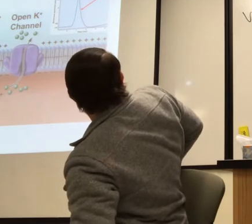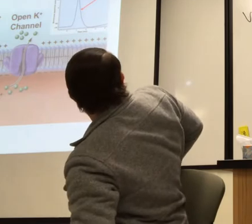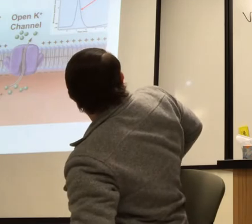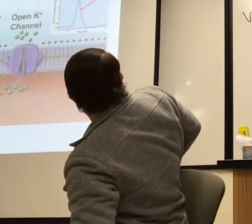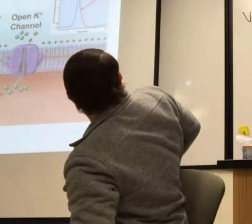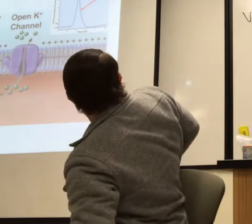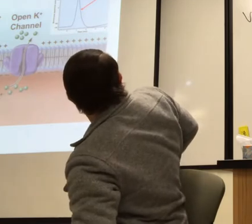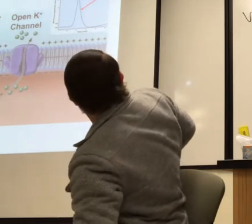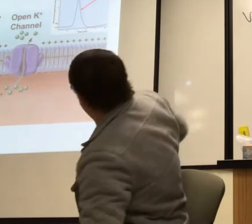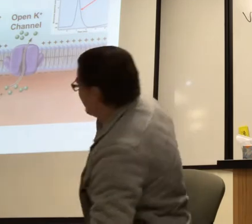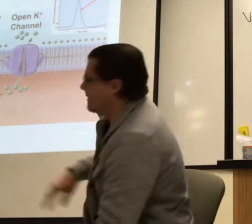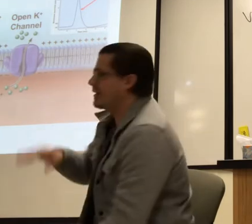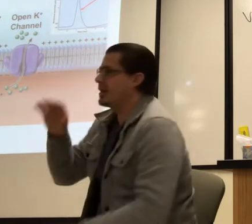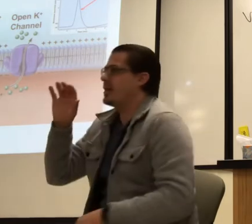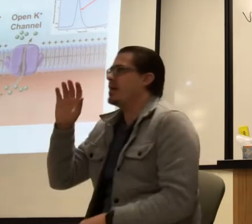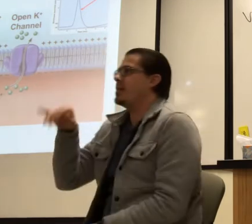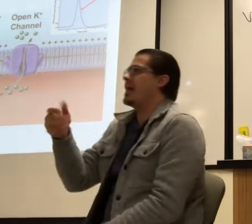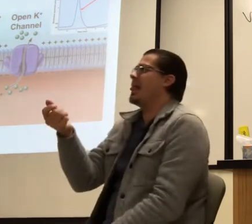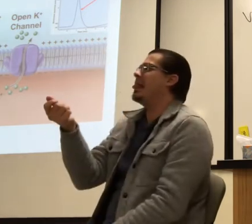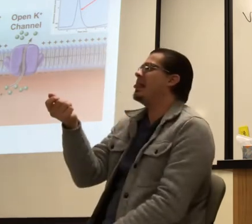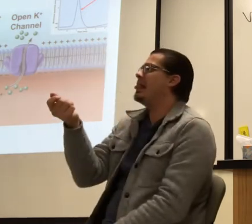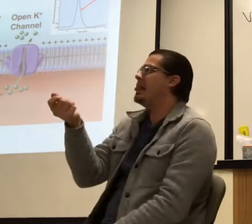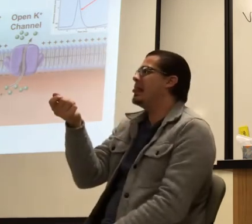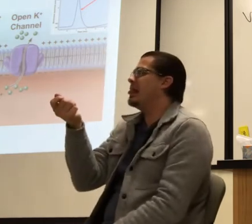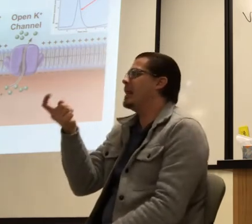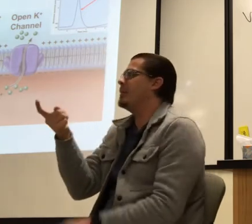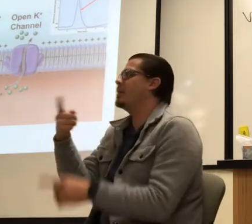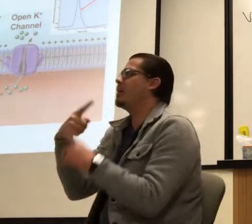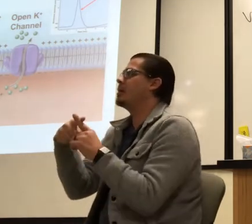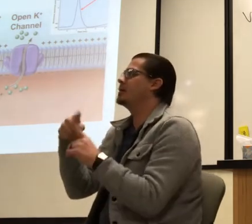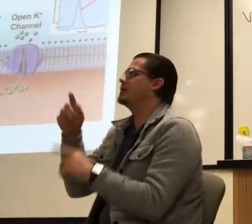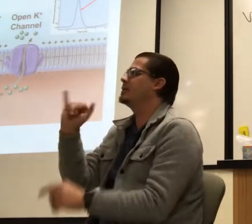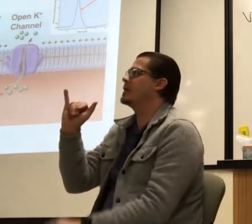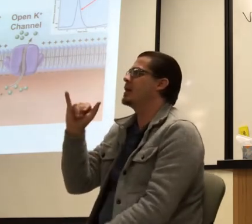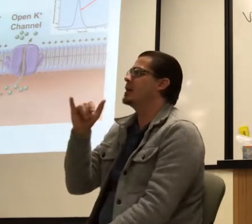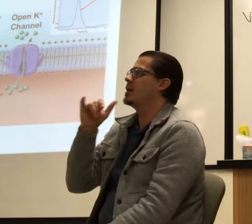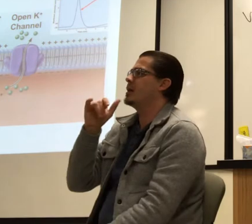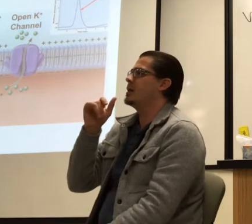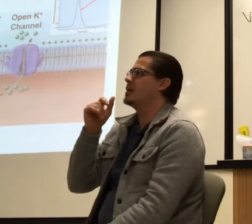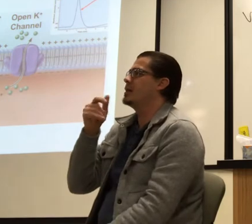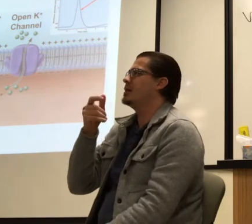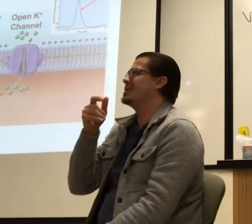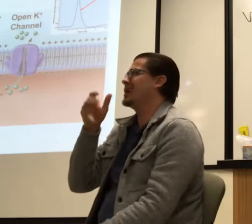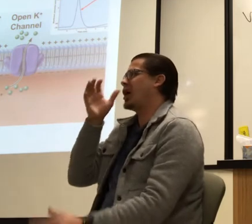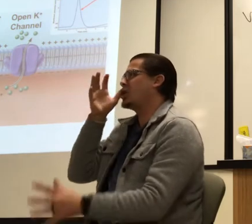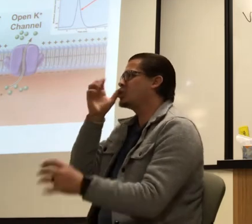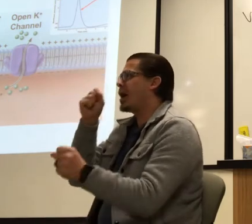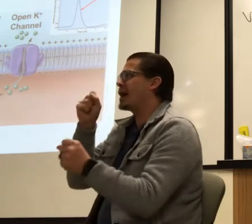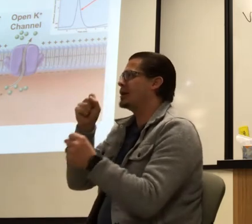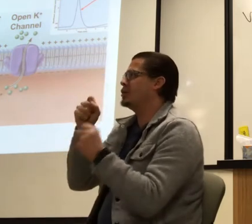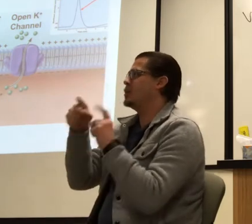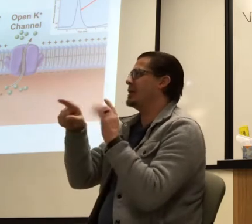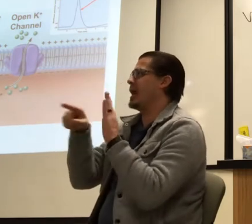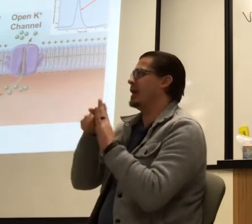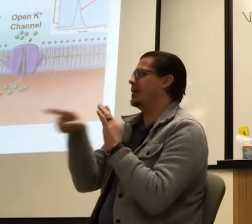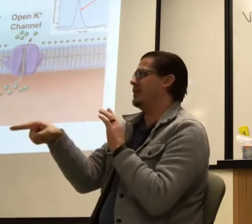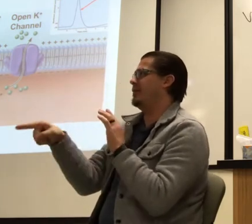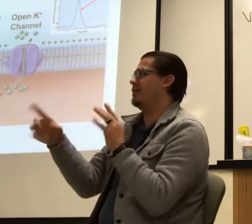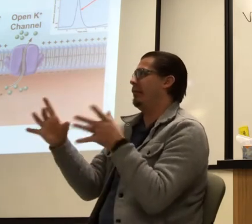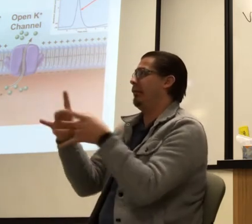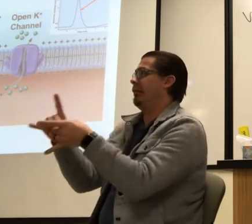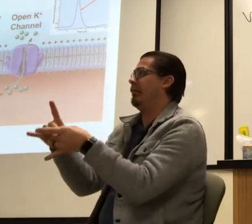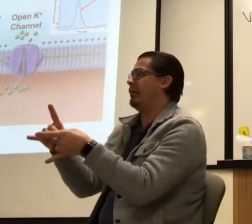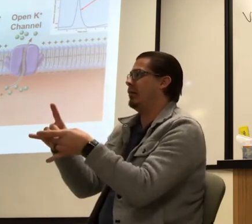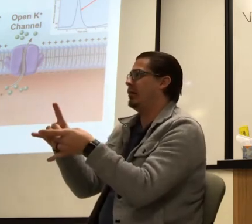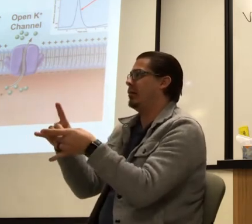That bit of positive charge, it's like it's attracted to the negative charge right there. And